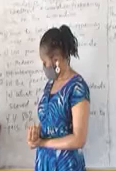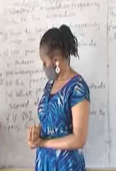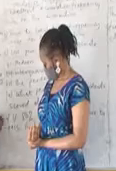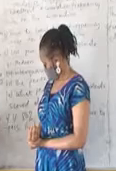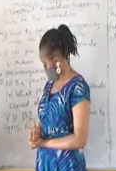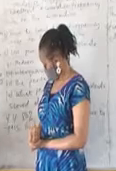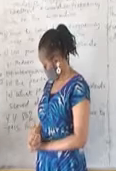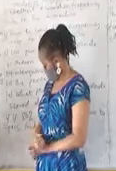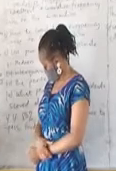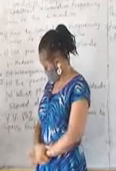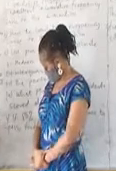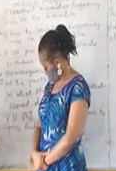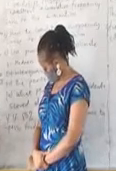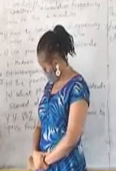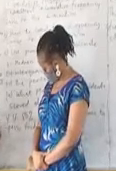50.5,